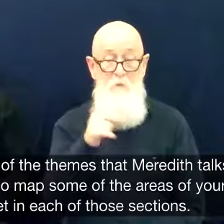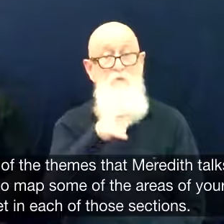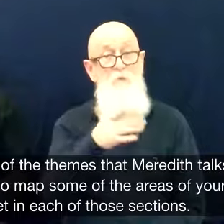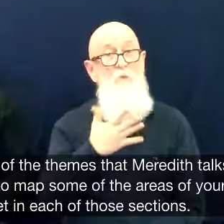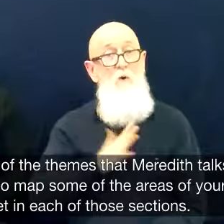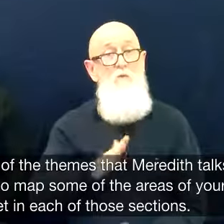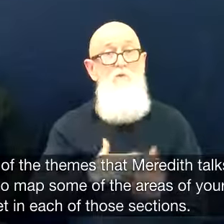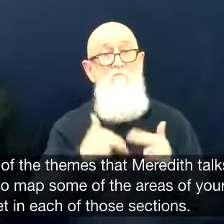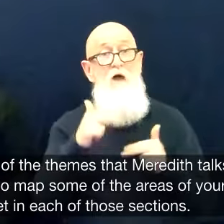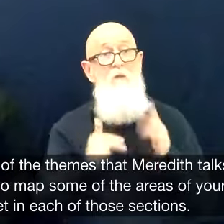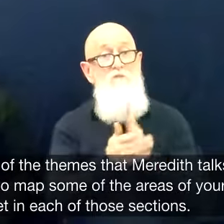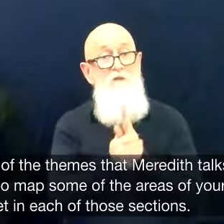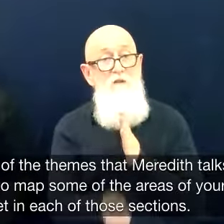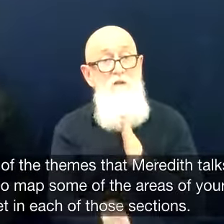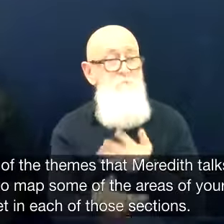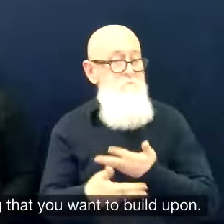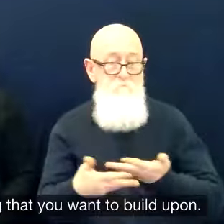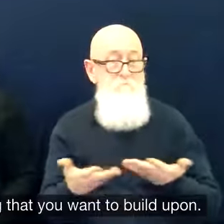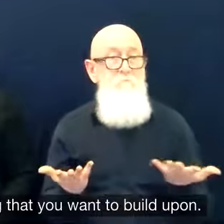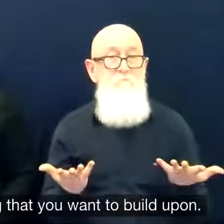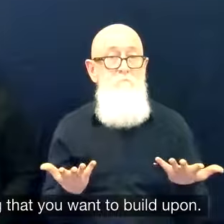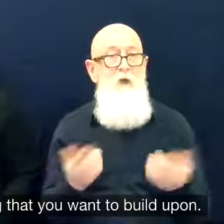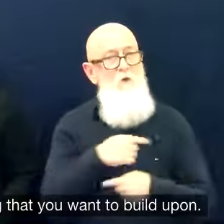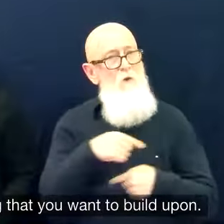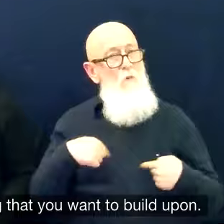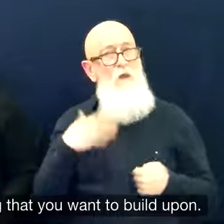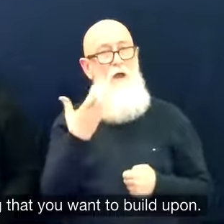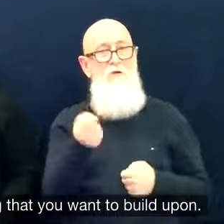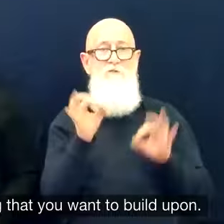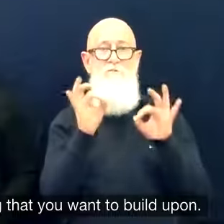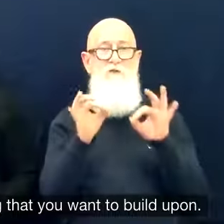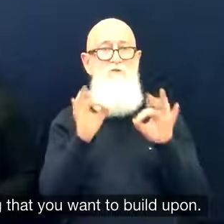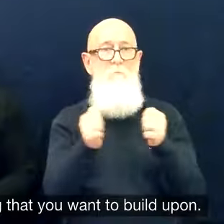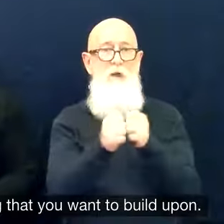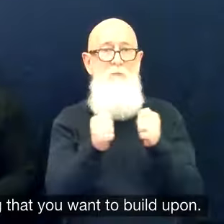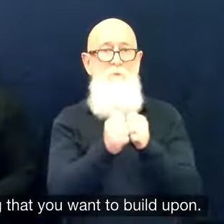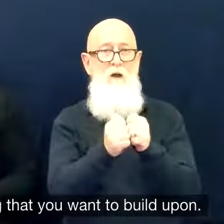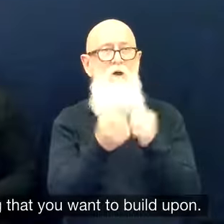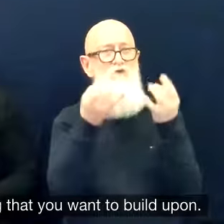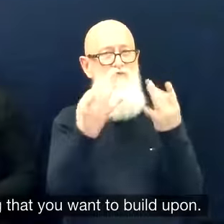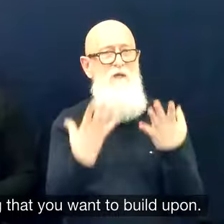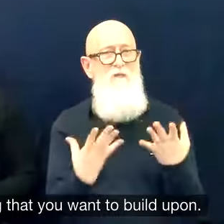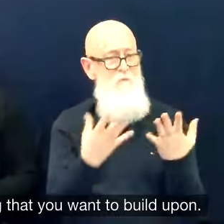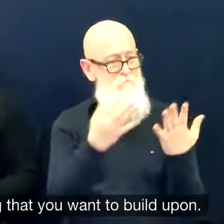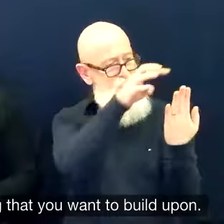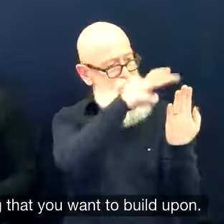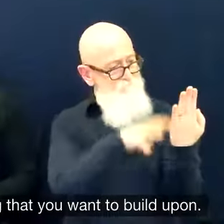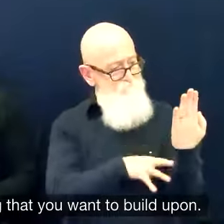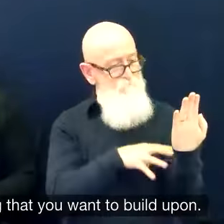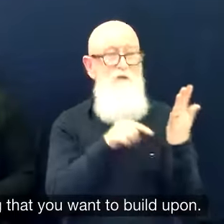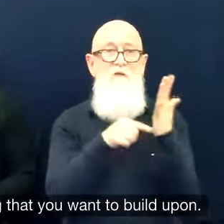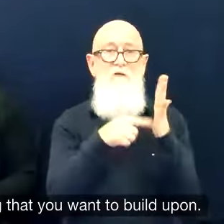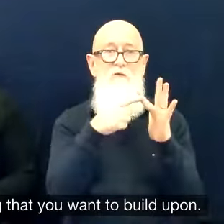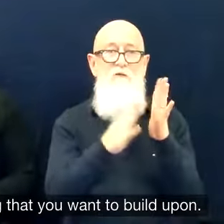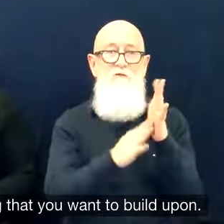upon. So we've organised a template, a personal development plan, which